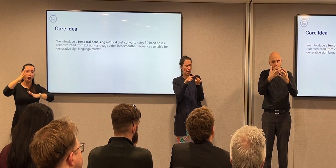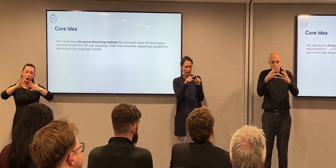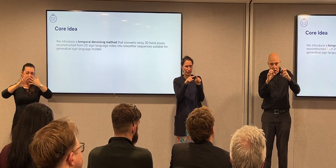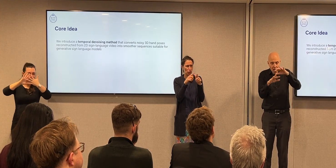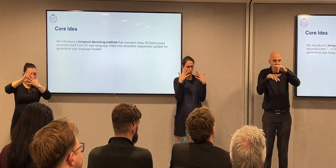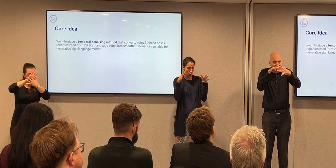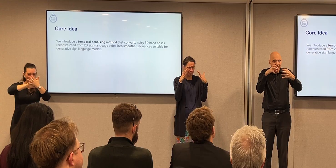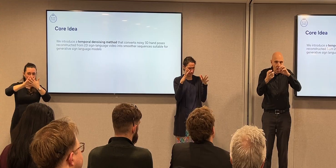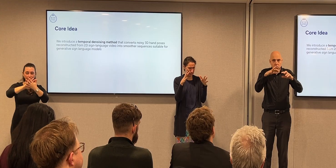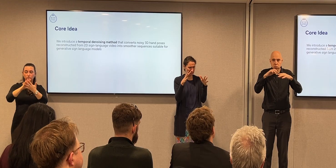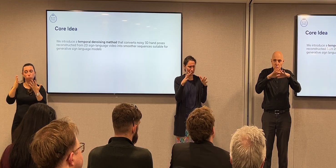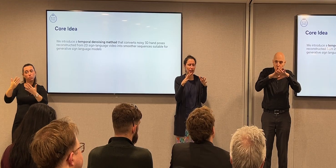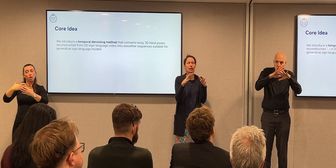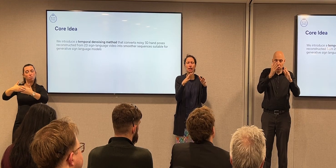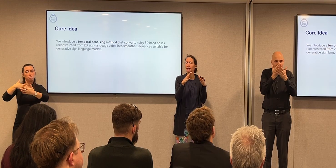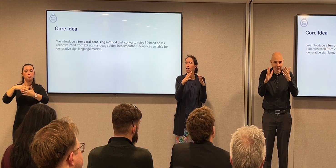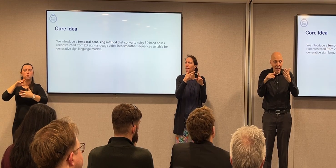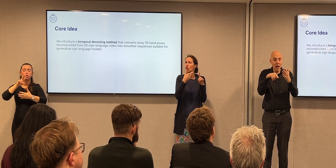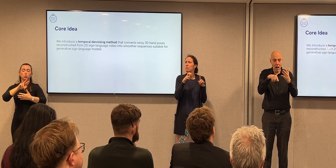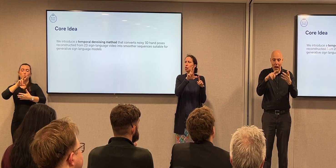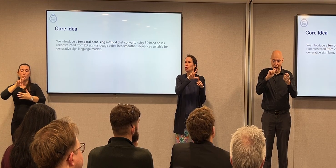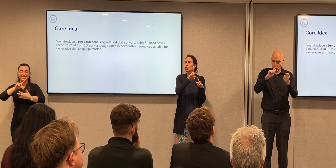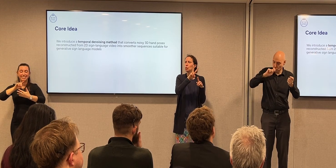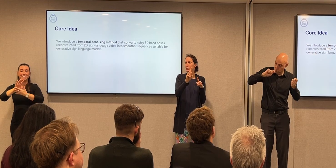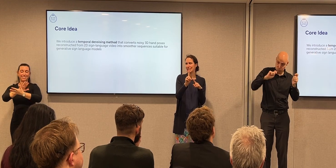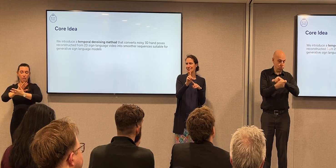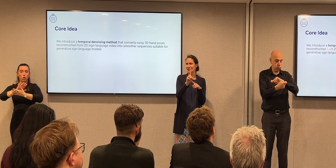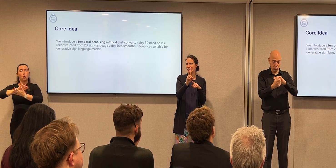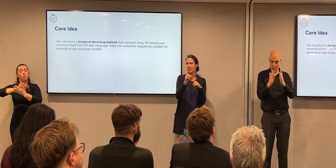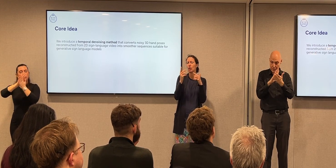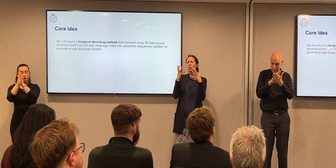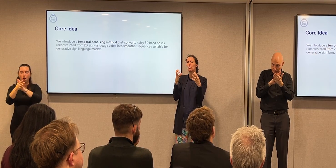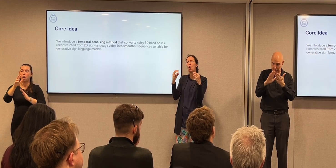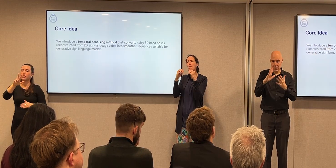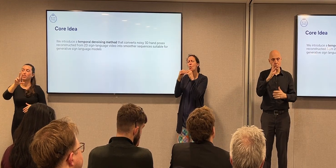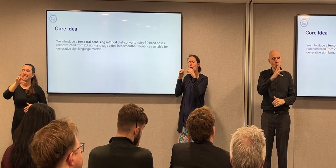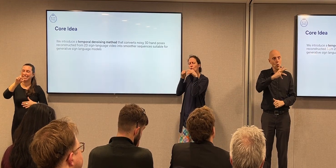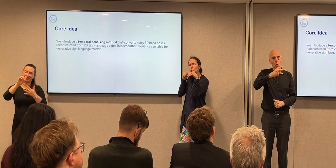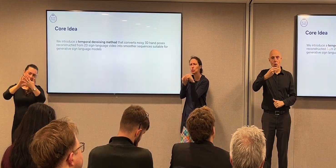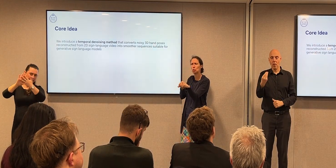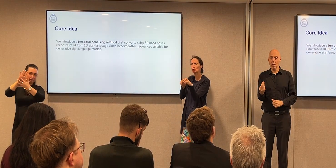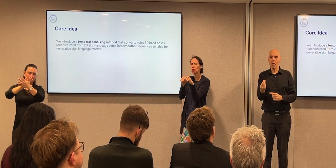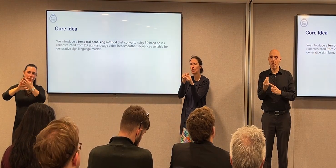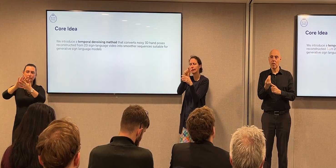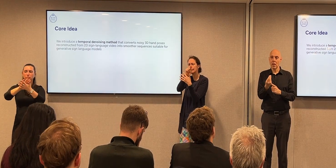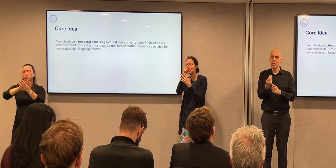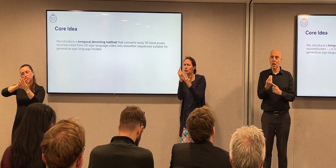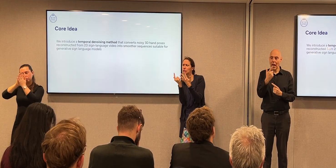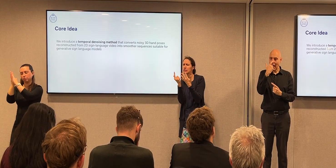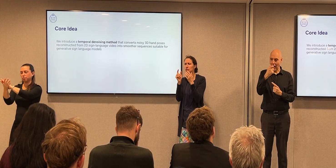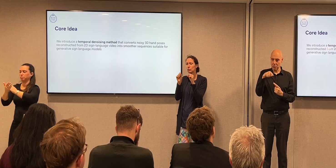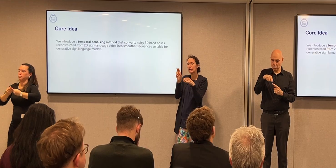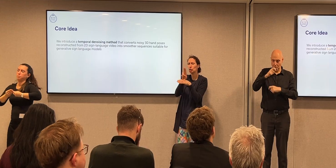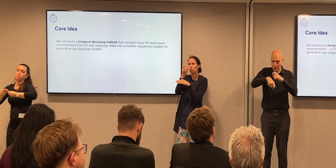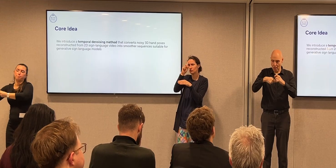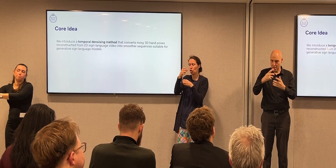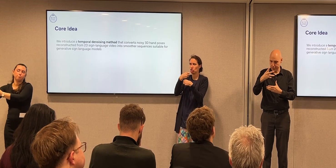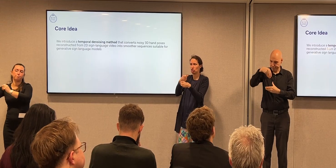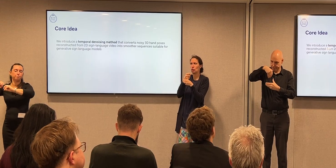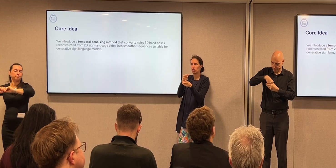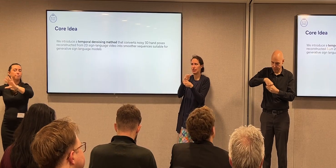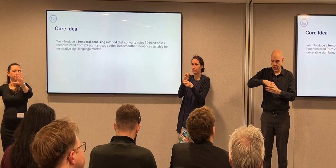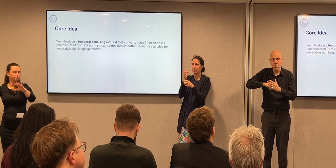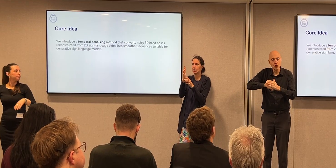2D sign language videos. And the idea is to create smoother sequences that we can use for generative sign language